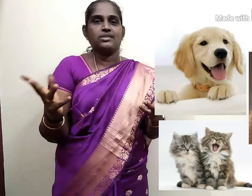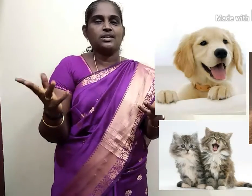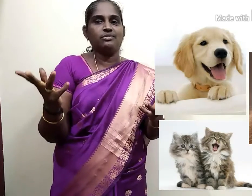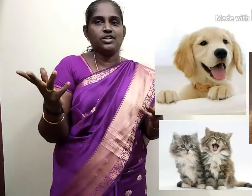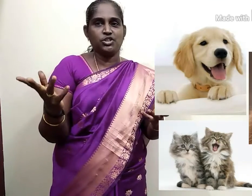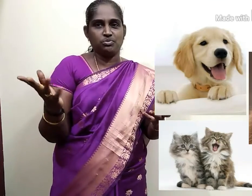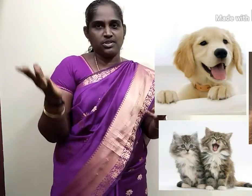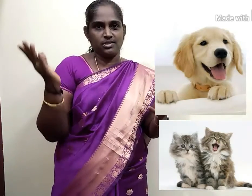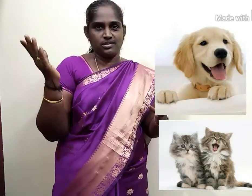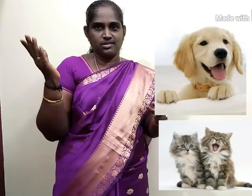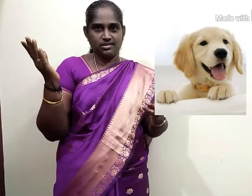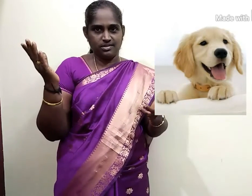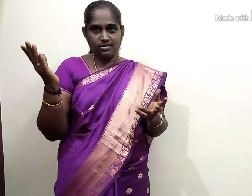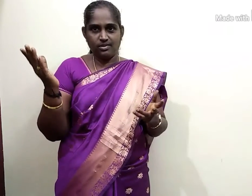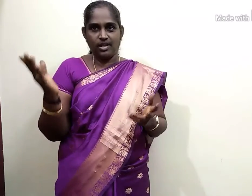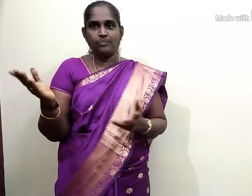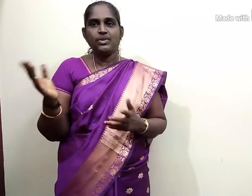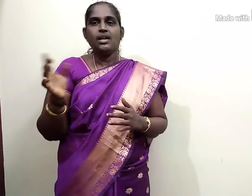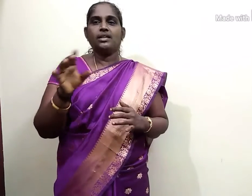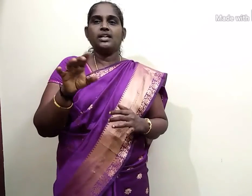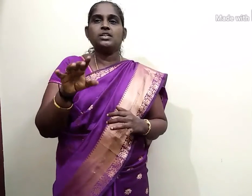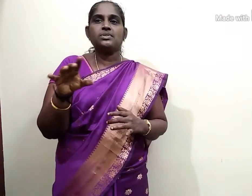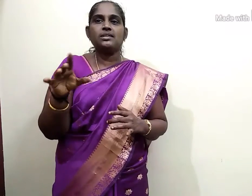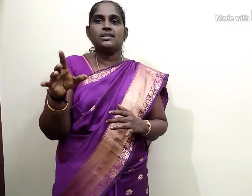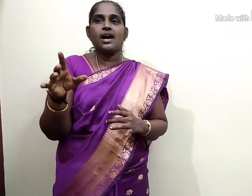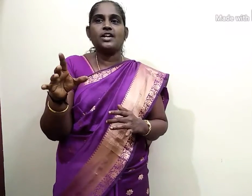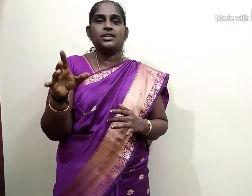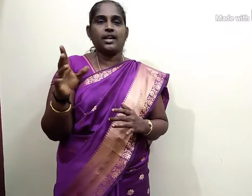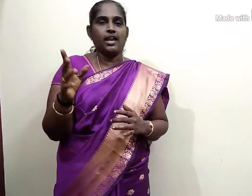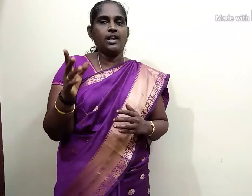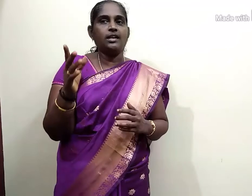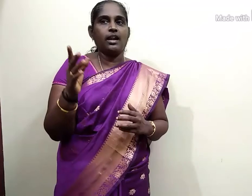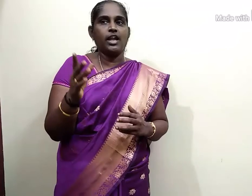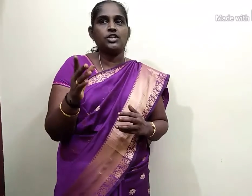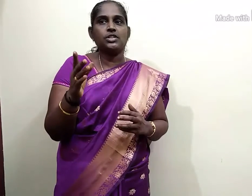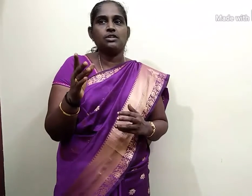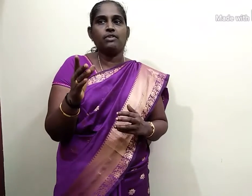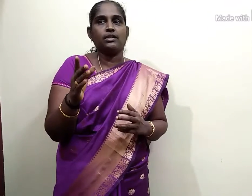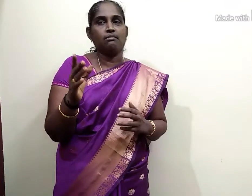animals of Egyptians. Okay, the Egyptians had trade relation